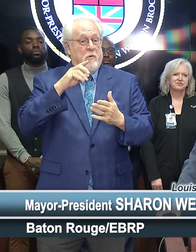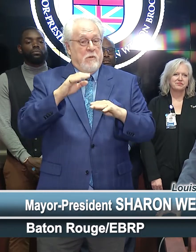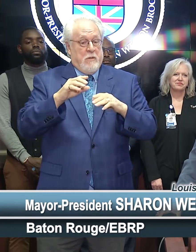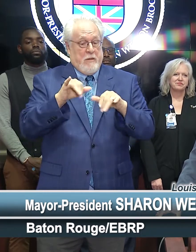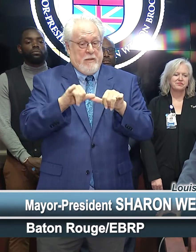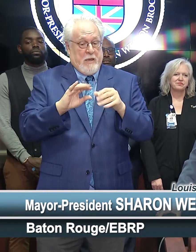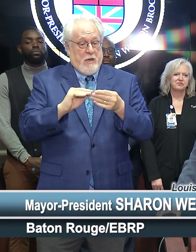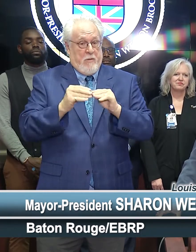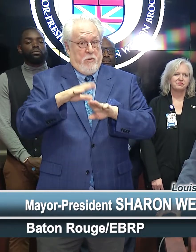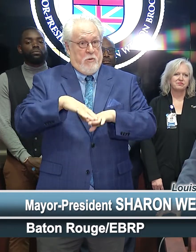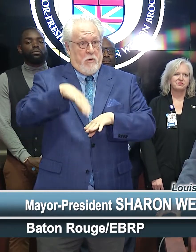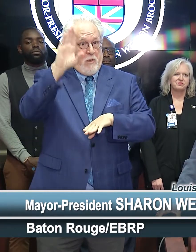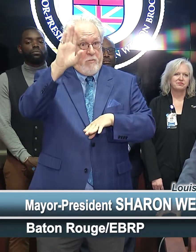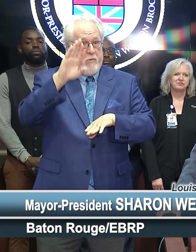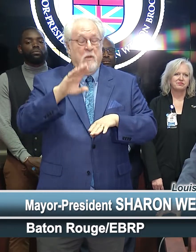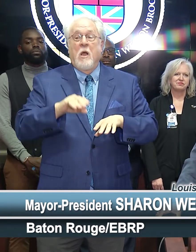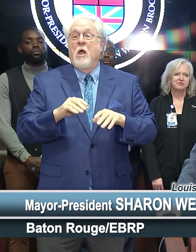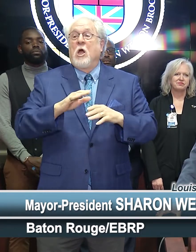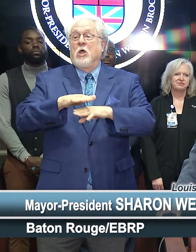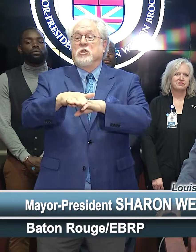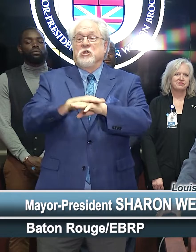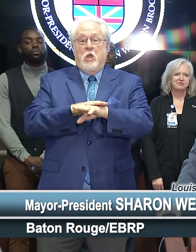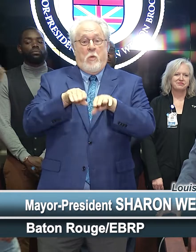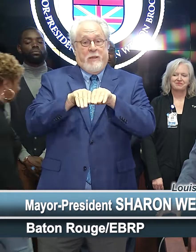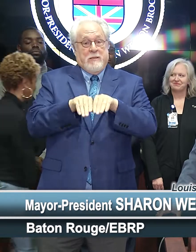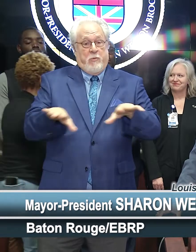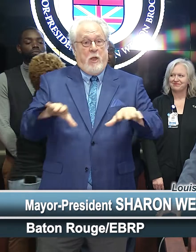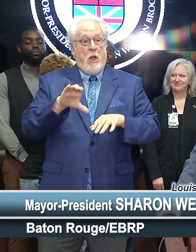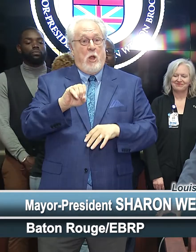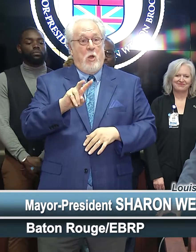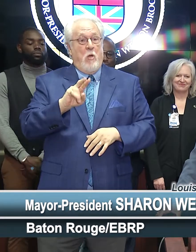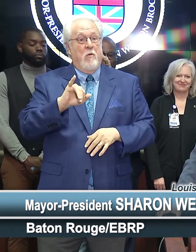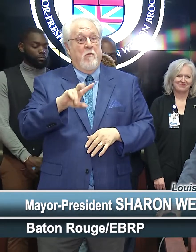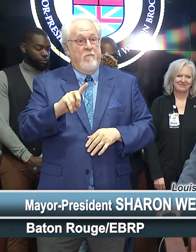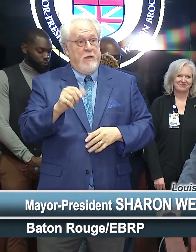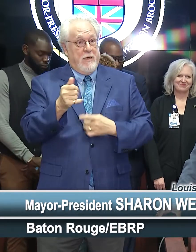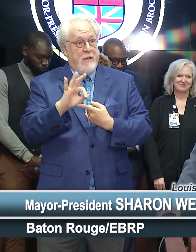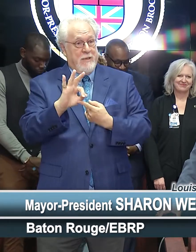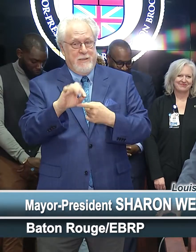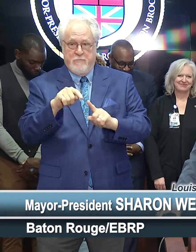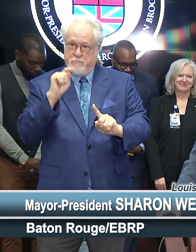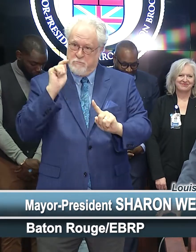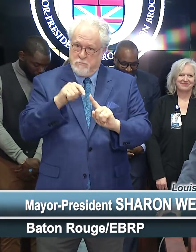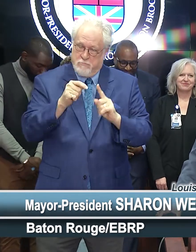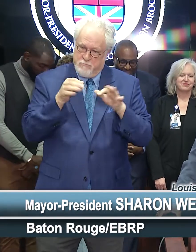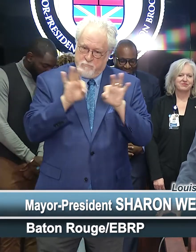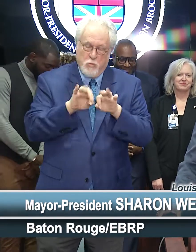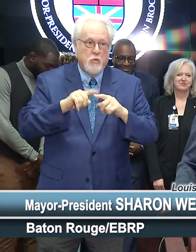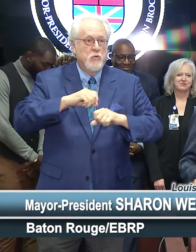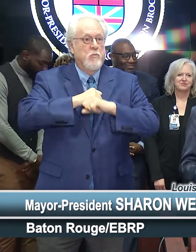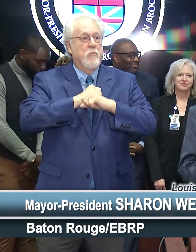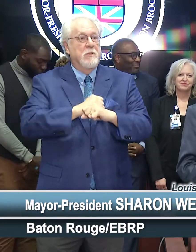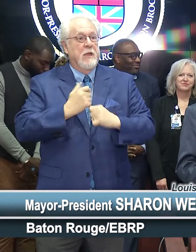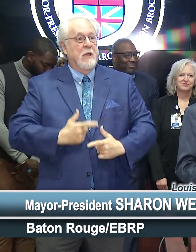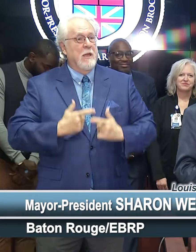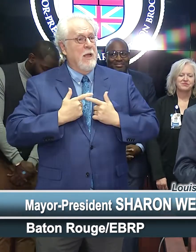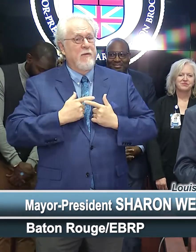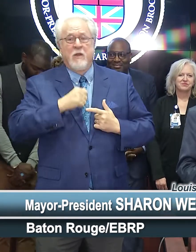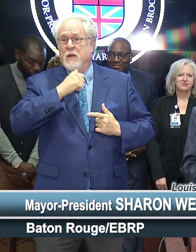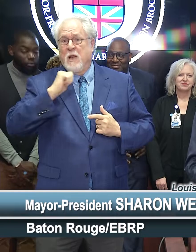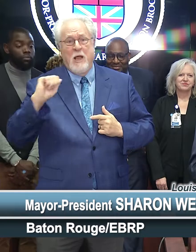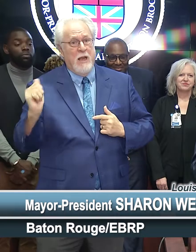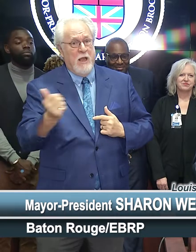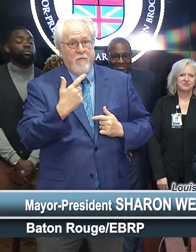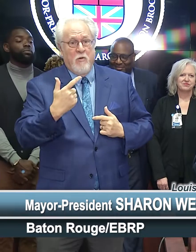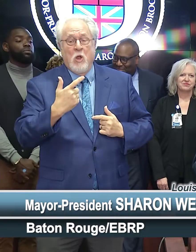size. Slowing the spread of COVID-19 is essential to protecting lives. Not everyone